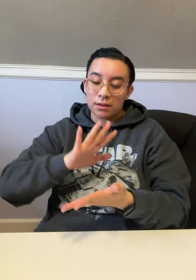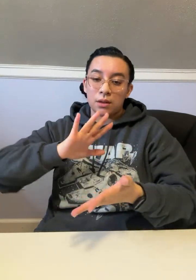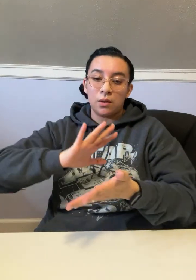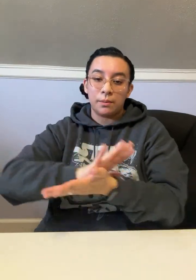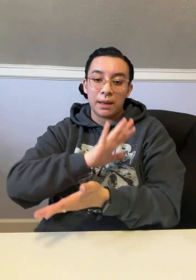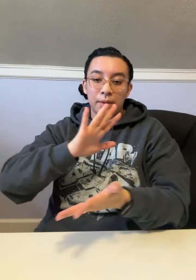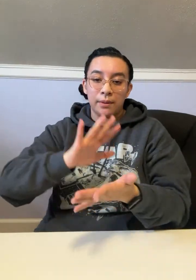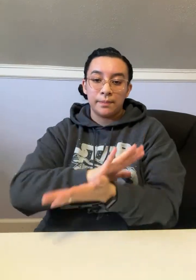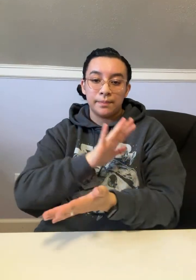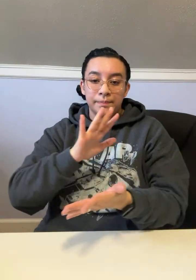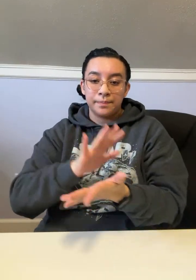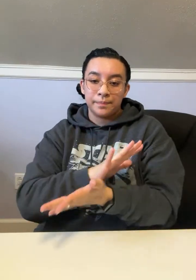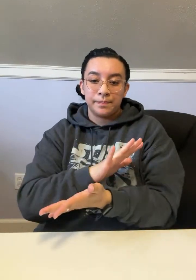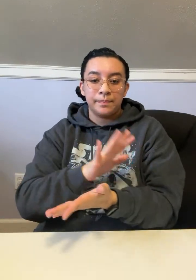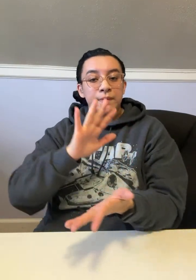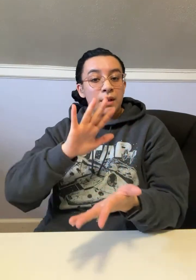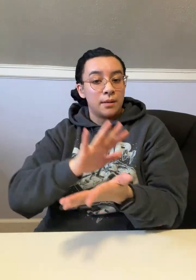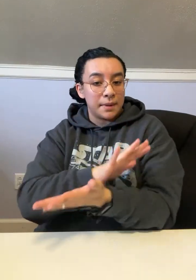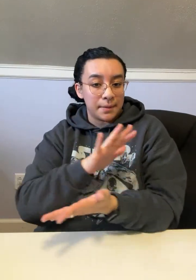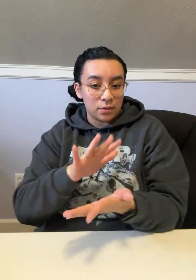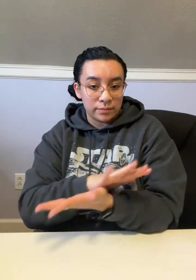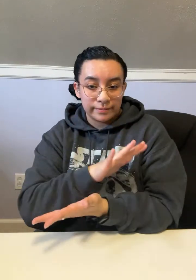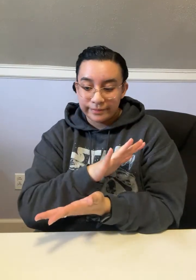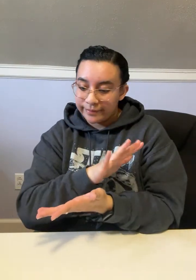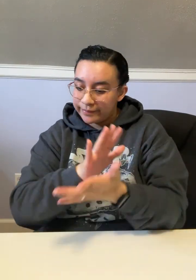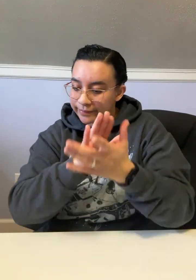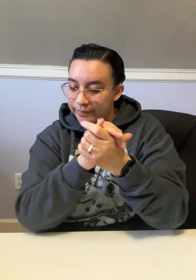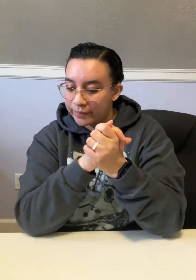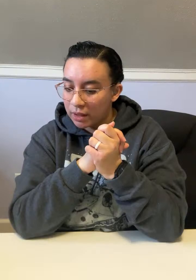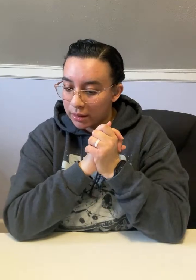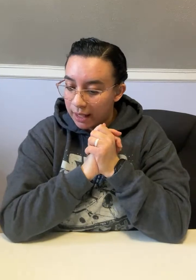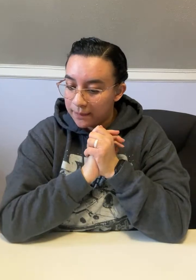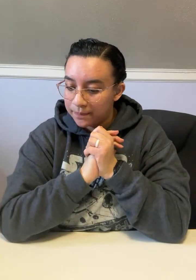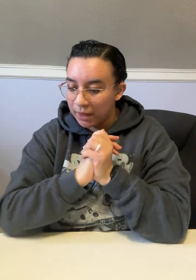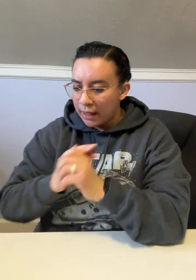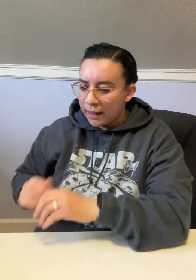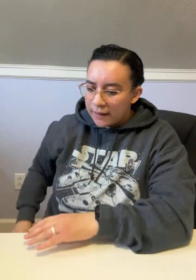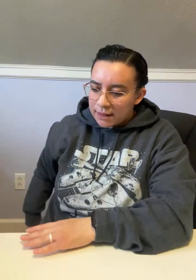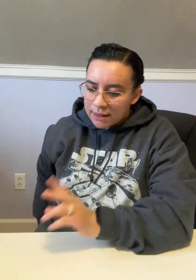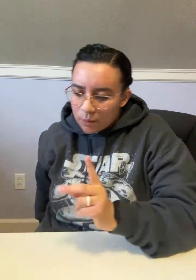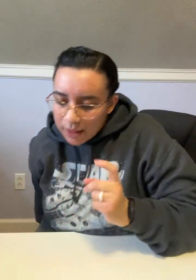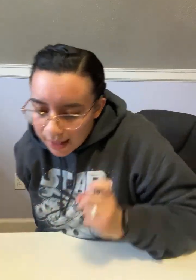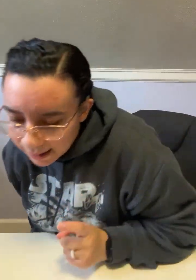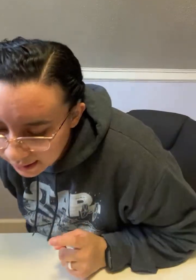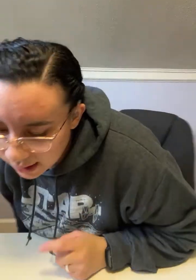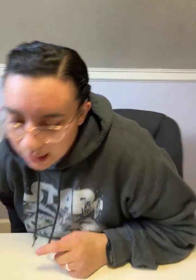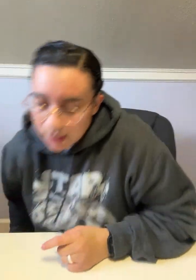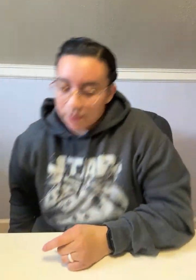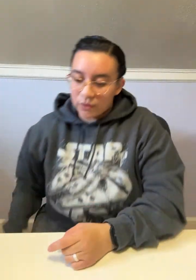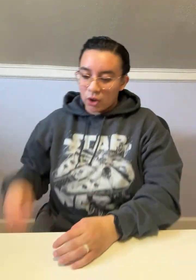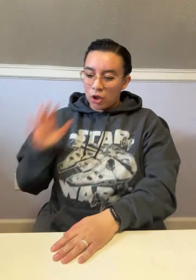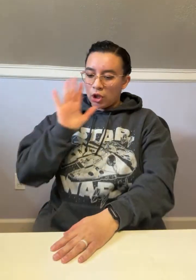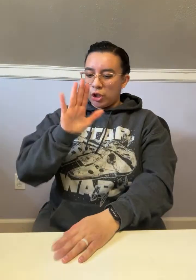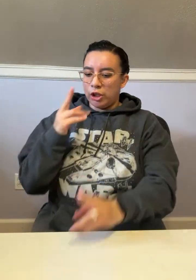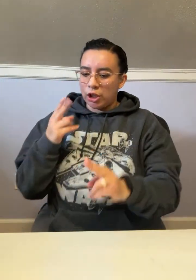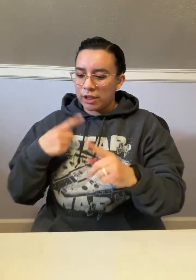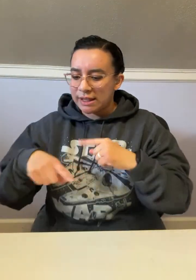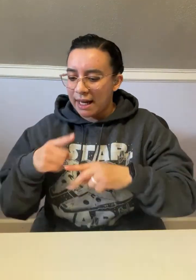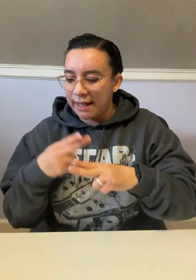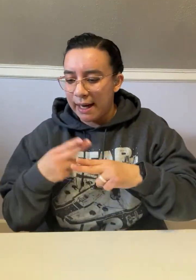So paper. Paper. Alright. And then someone asked, your sign name